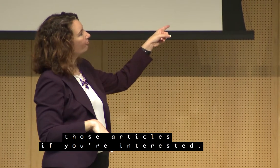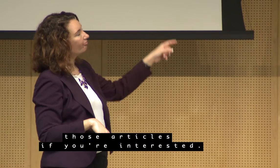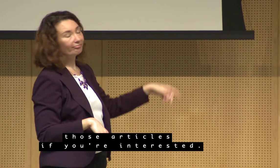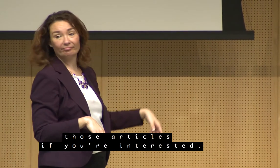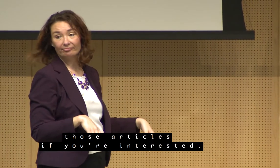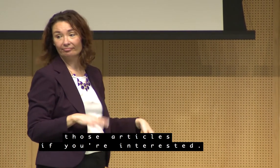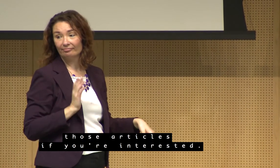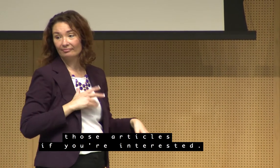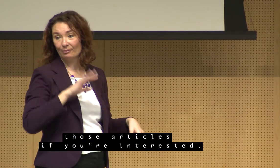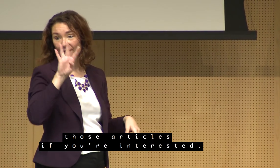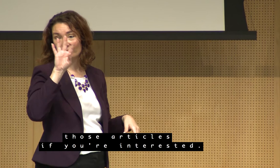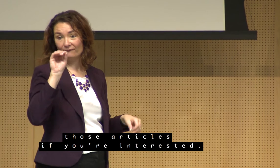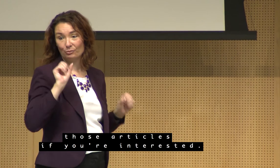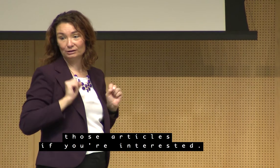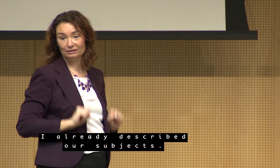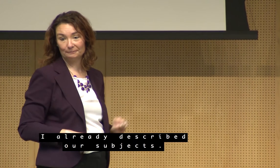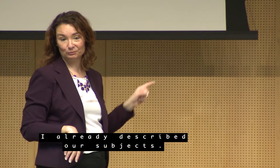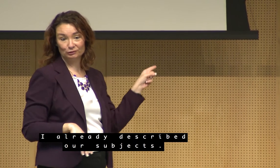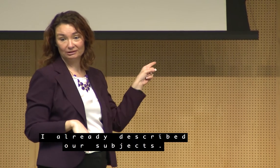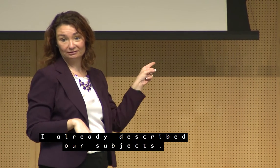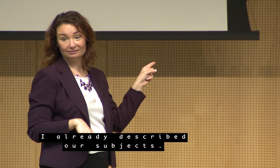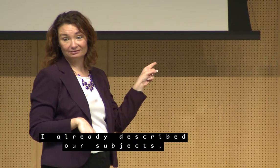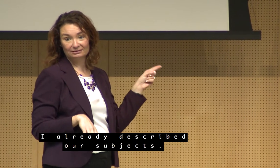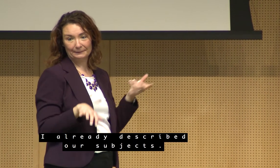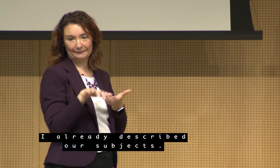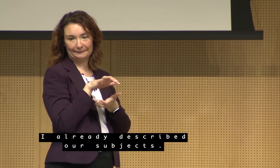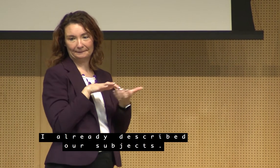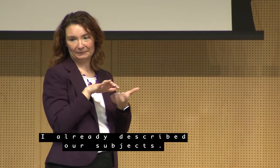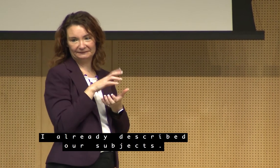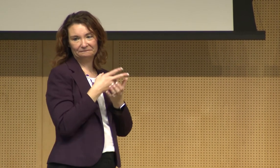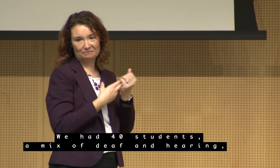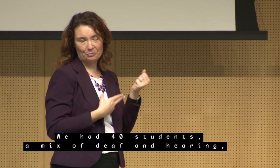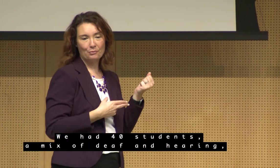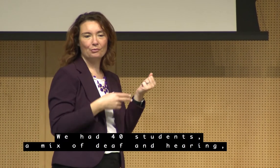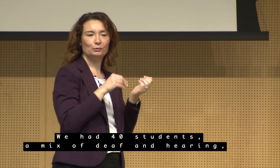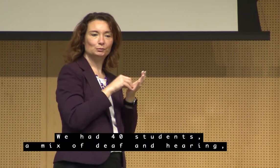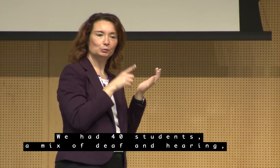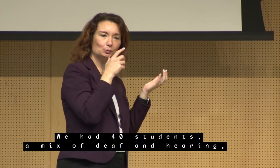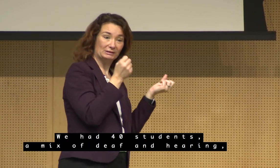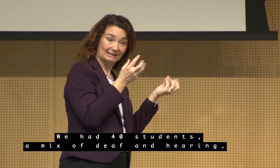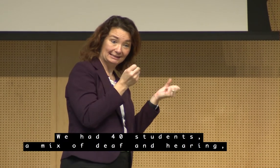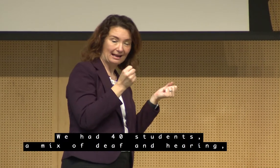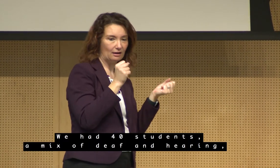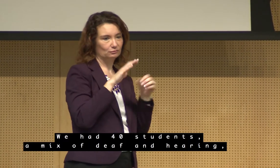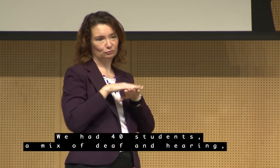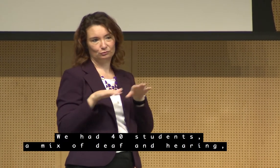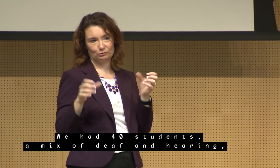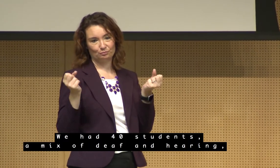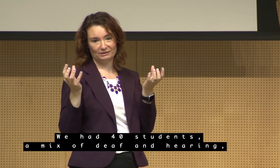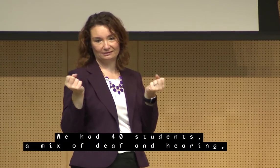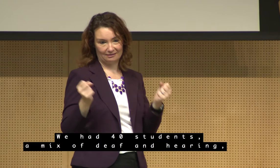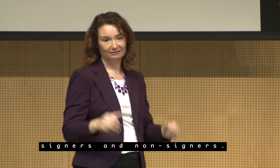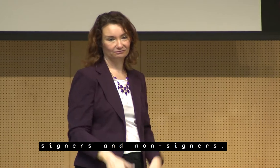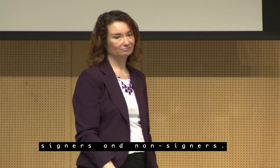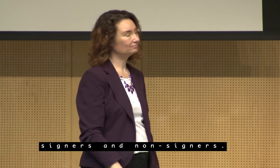interested. I already described our subjects. We had 40 students, a mix of deaf and hearing, signers and